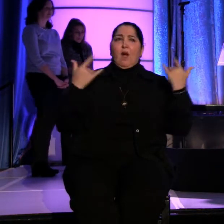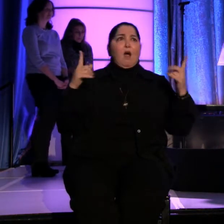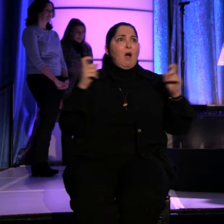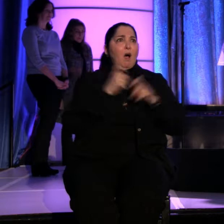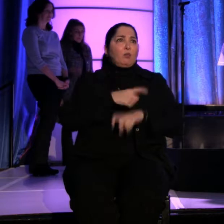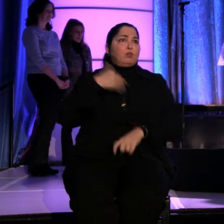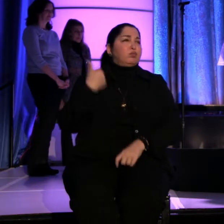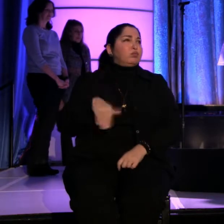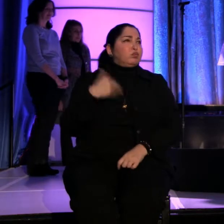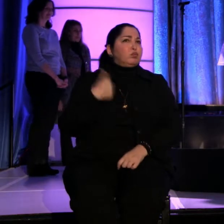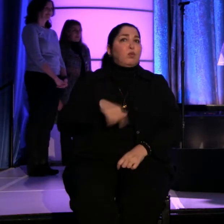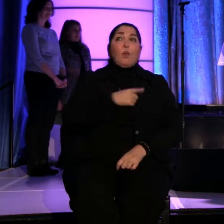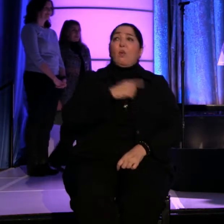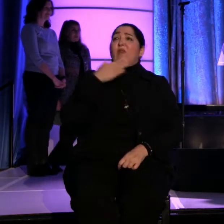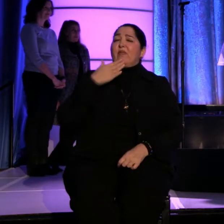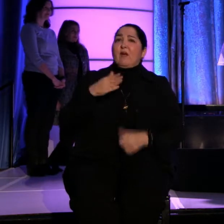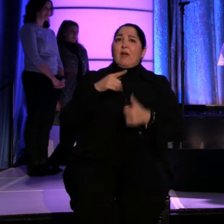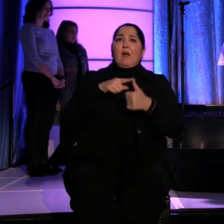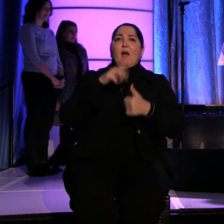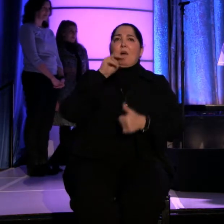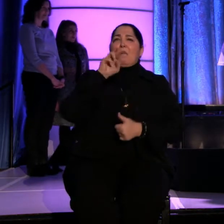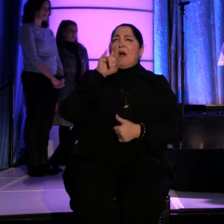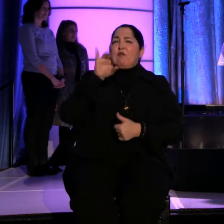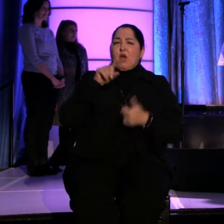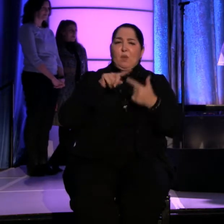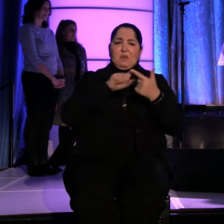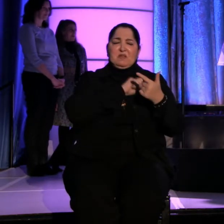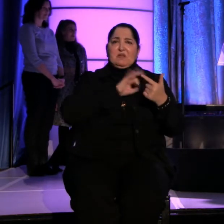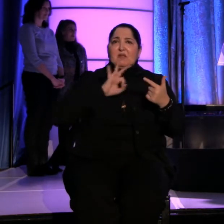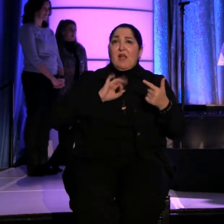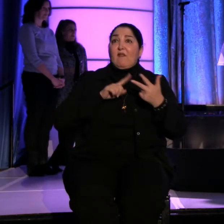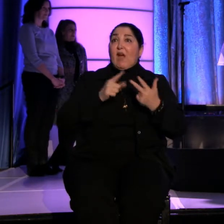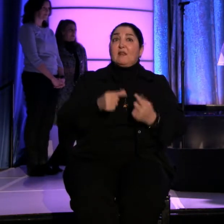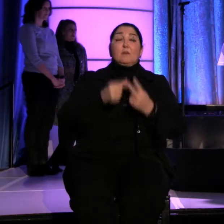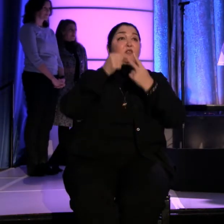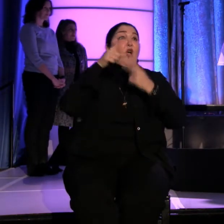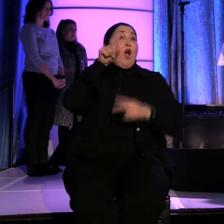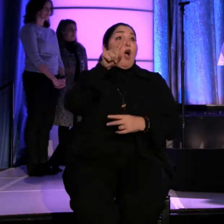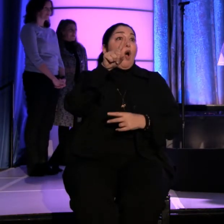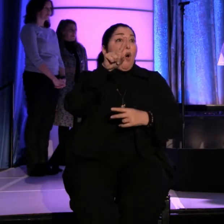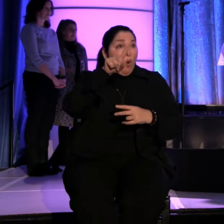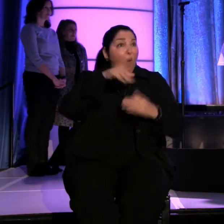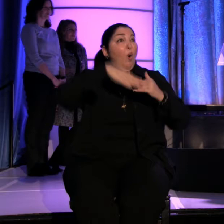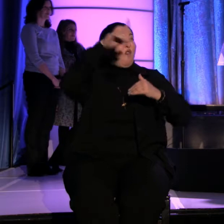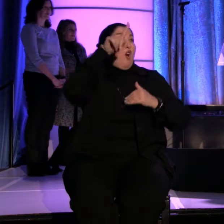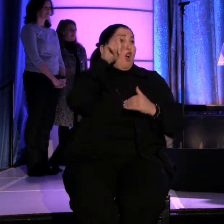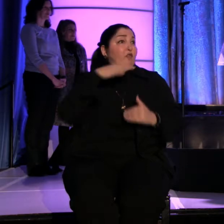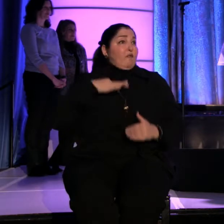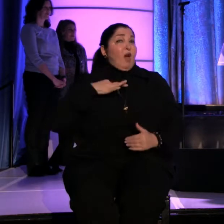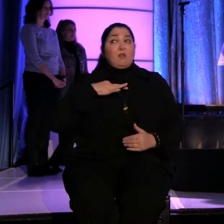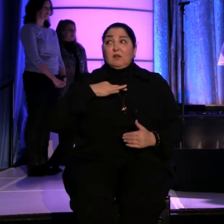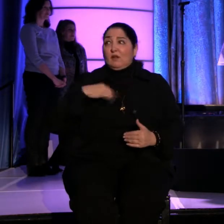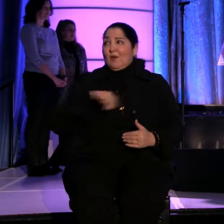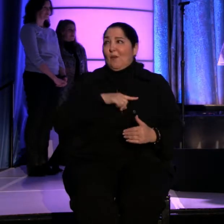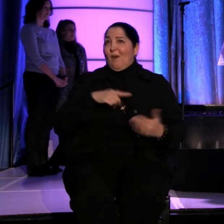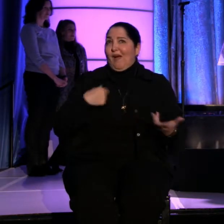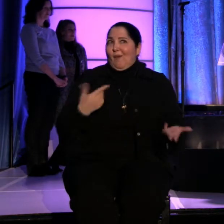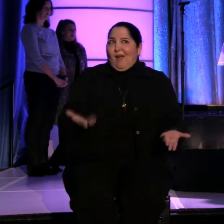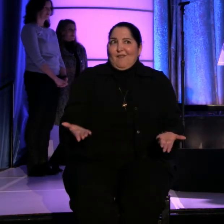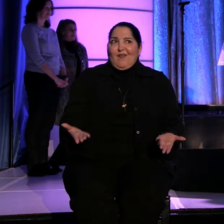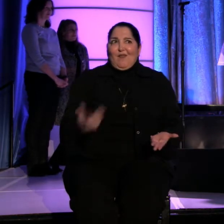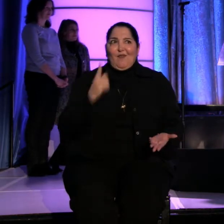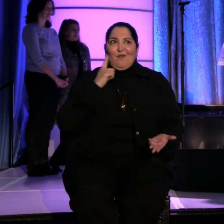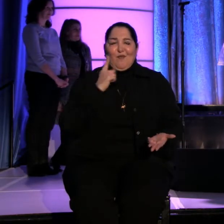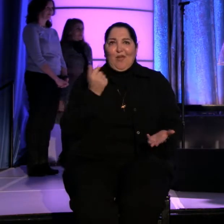We thank Mario, the staff, and especially the 100-plus volunteers who will be with us in the days